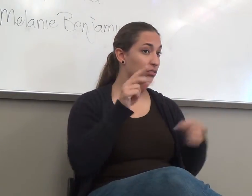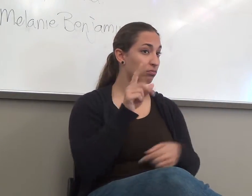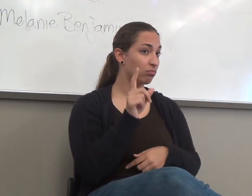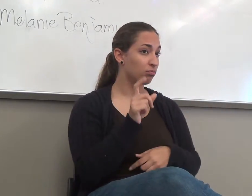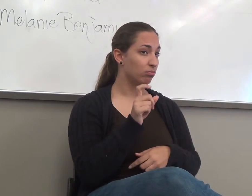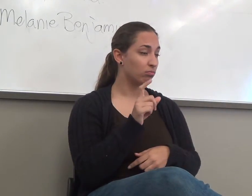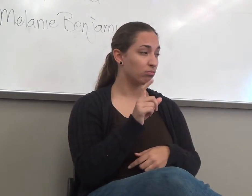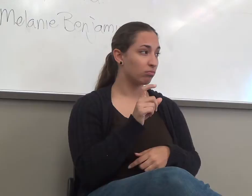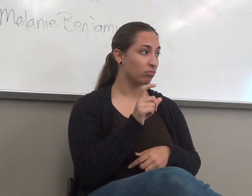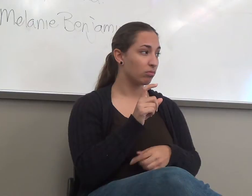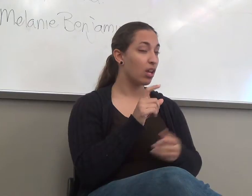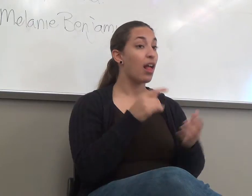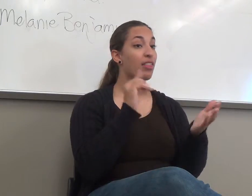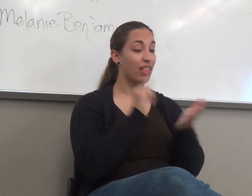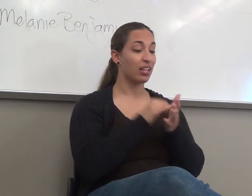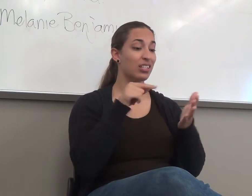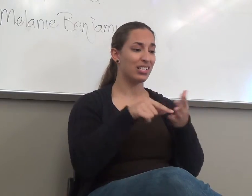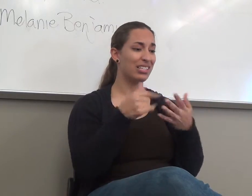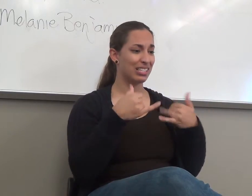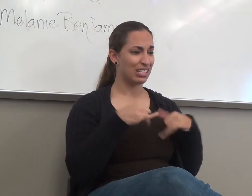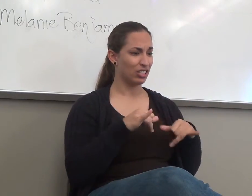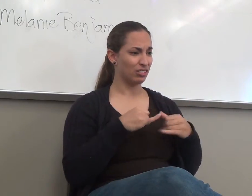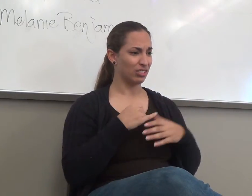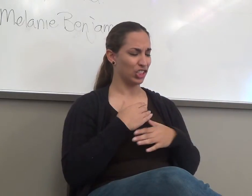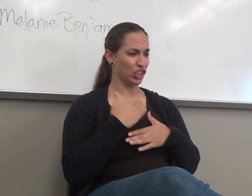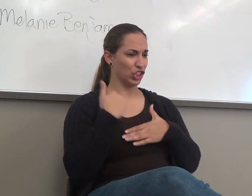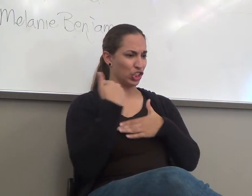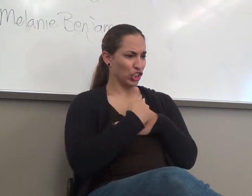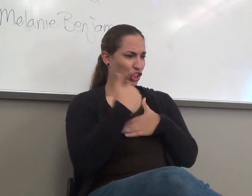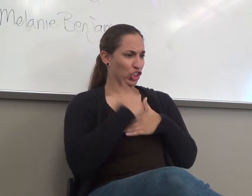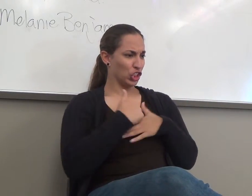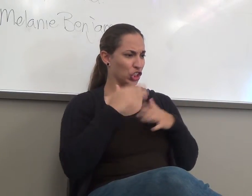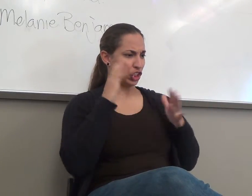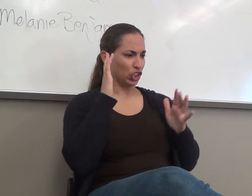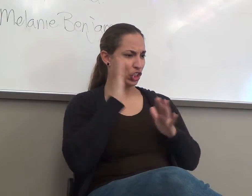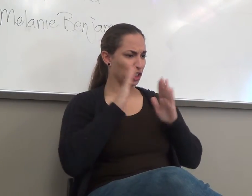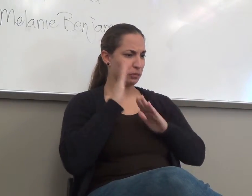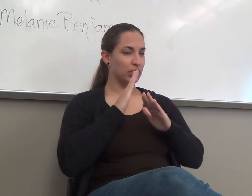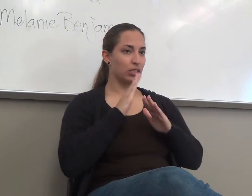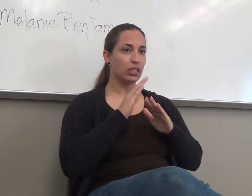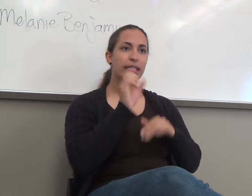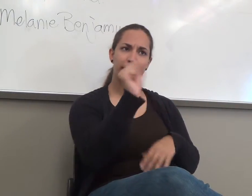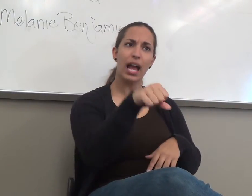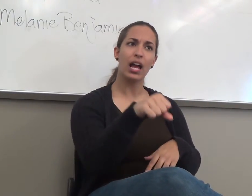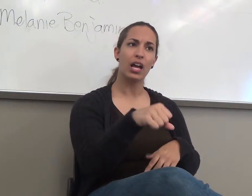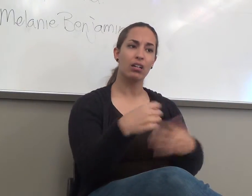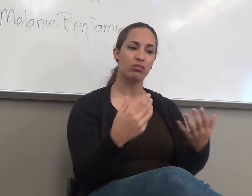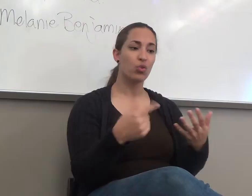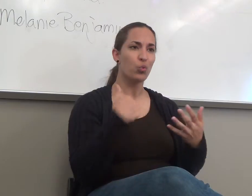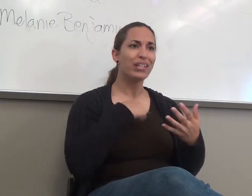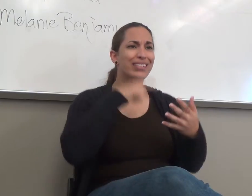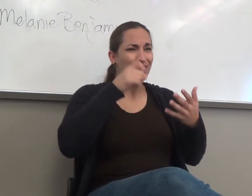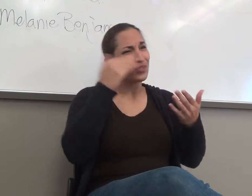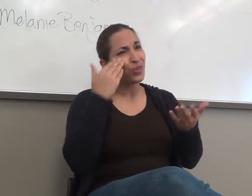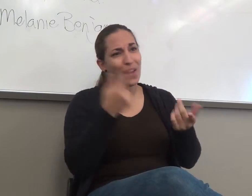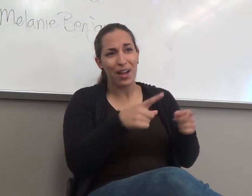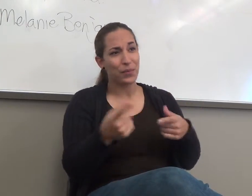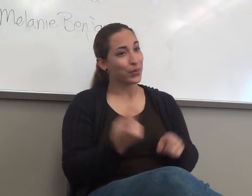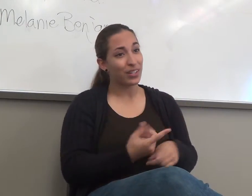is still this is disturbing? Do you think? Yeah, we need all of them. I mean, we need to know what happened.